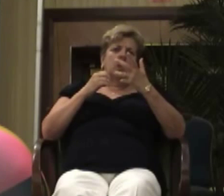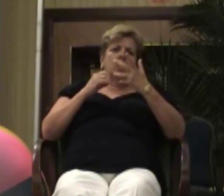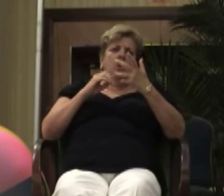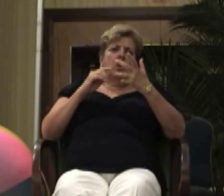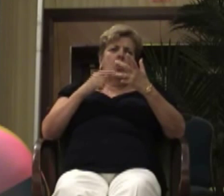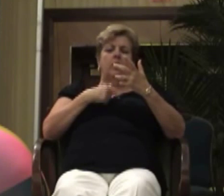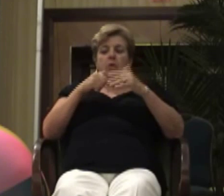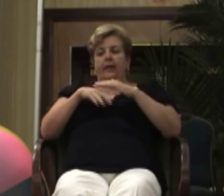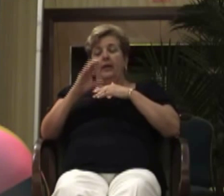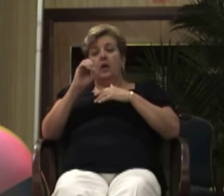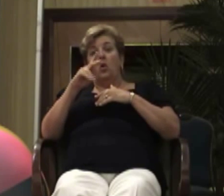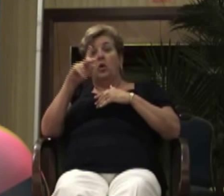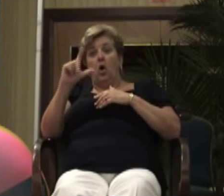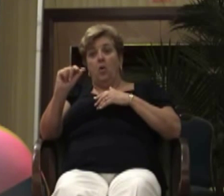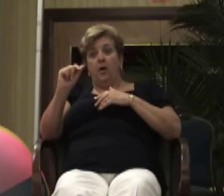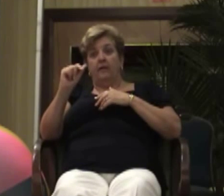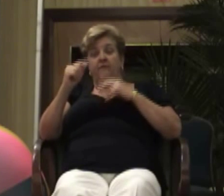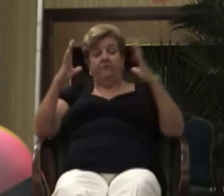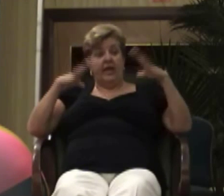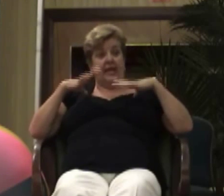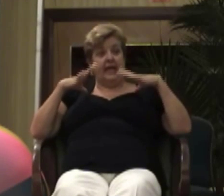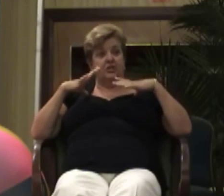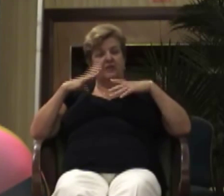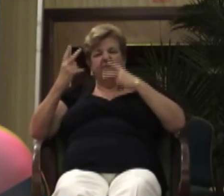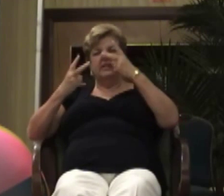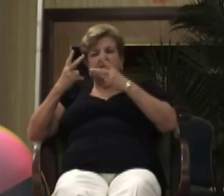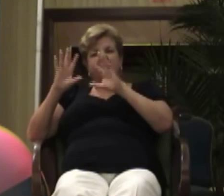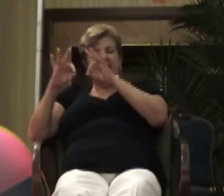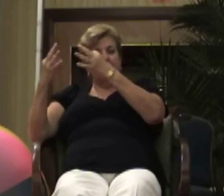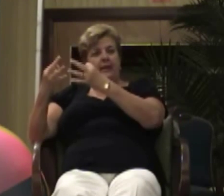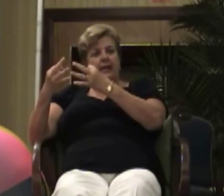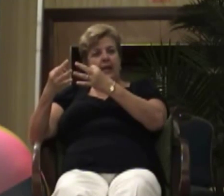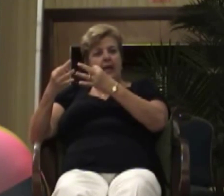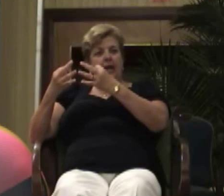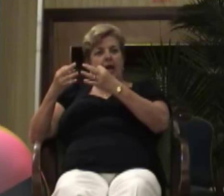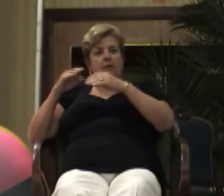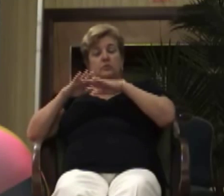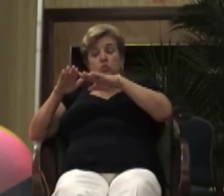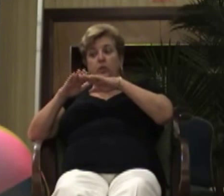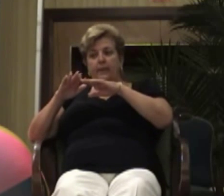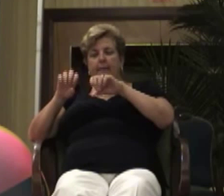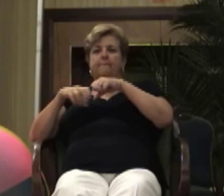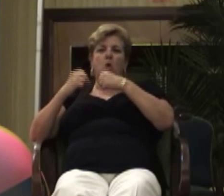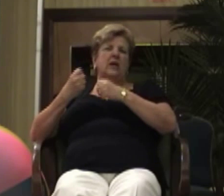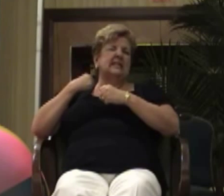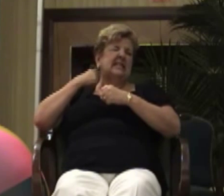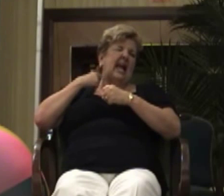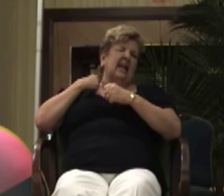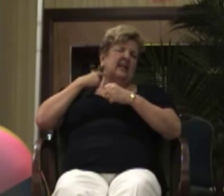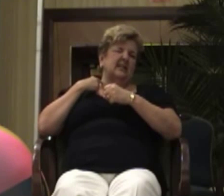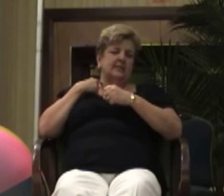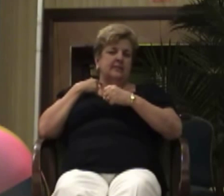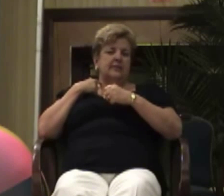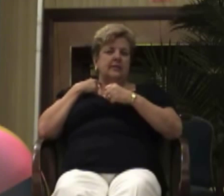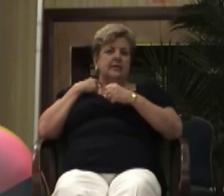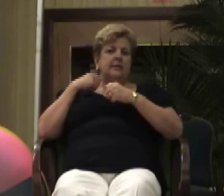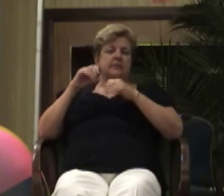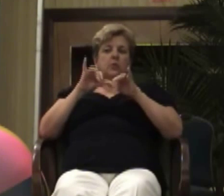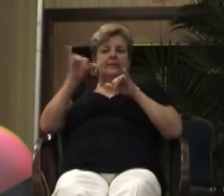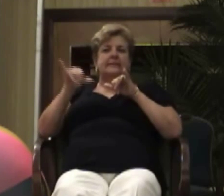vacation, visiting Kim folks, and he broke his neck in a swimming accident in the creek. And so he stayed there for a long time, and they